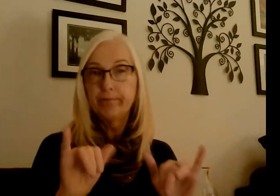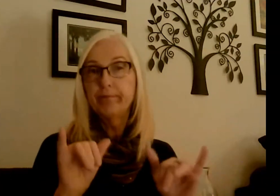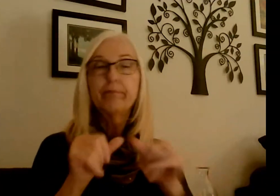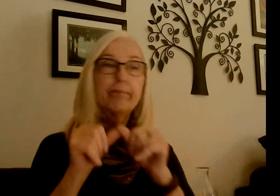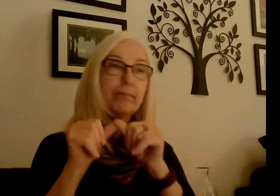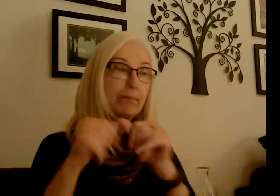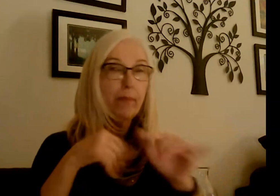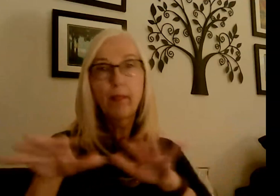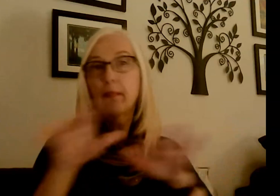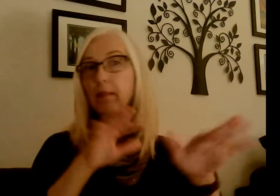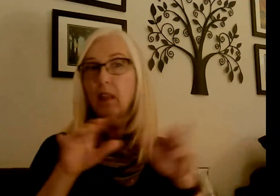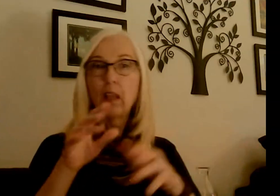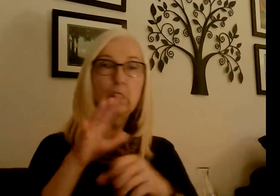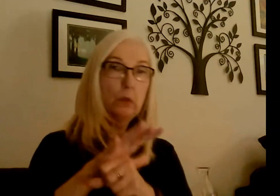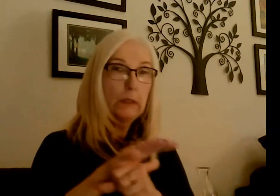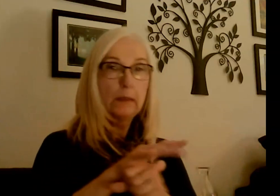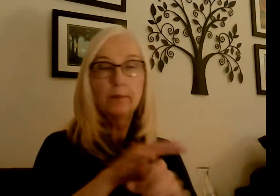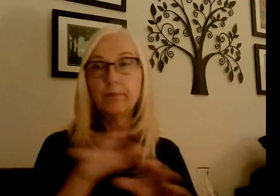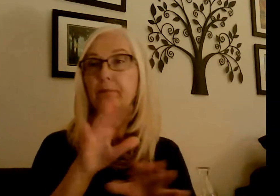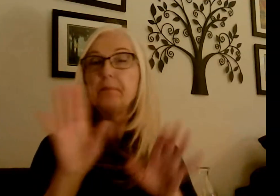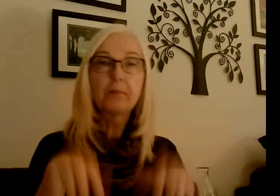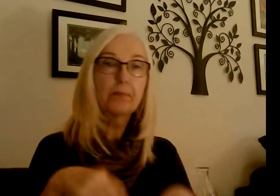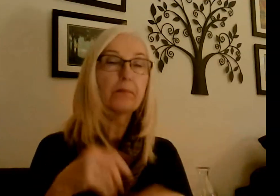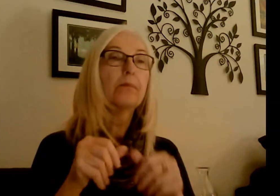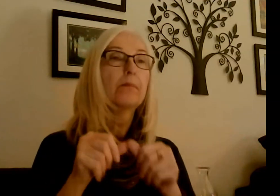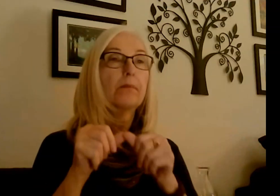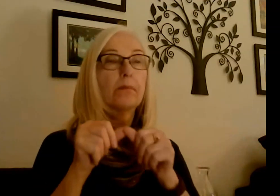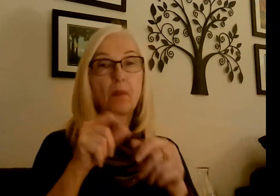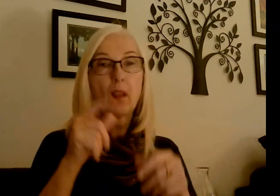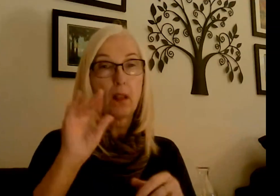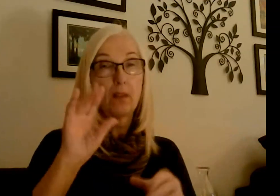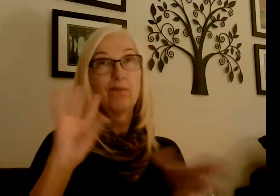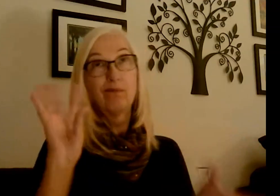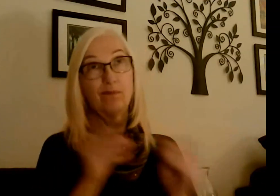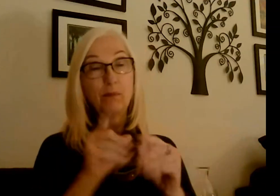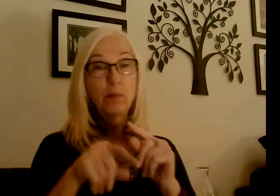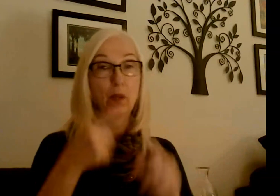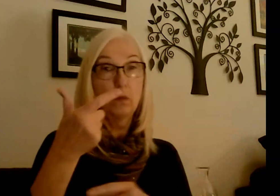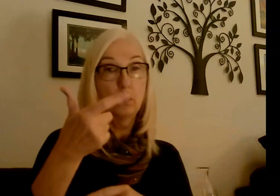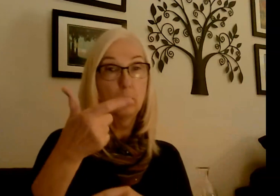It was very hard. So we continued along doing our thing and just living life.